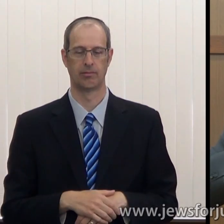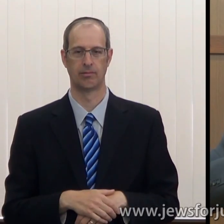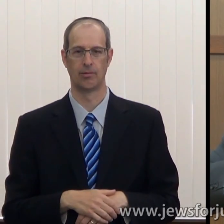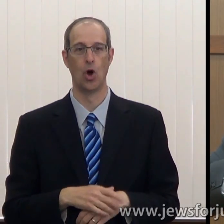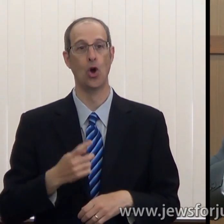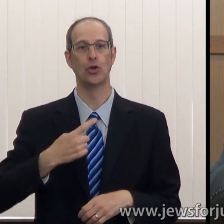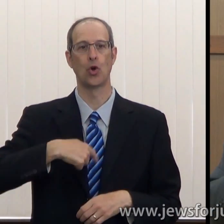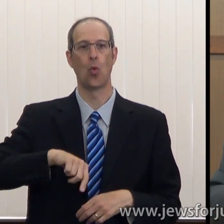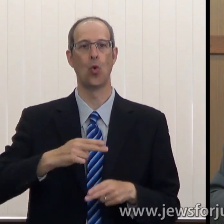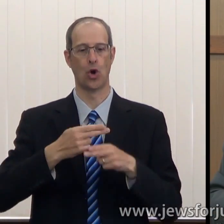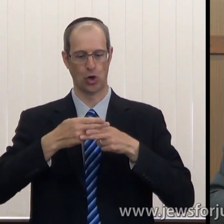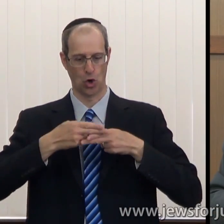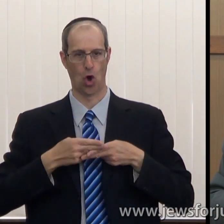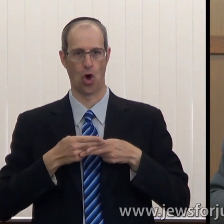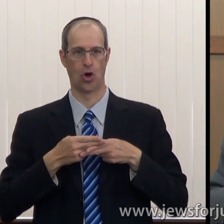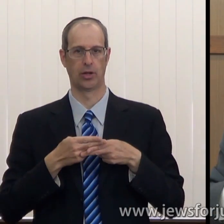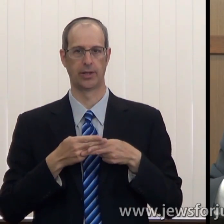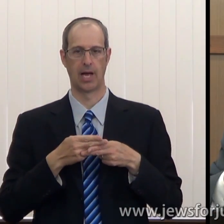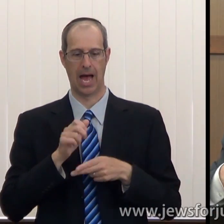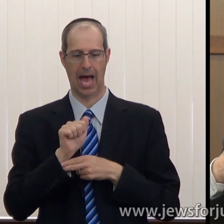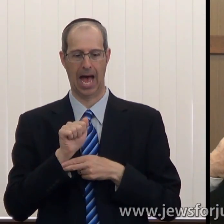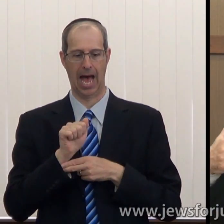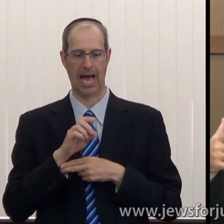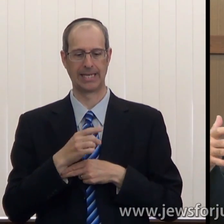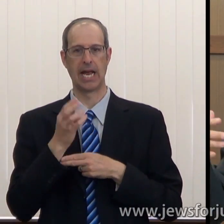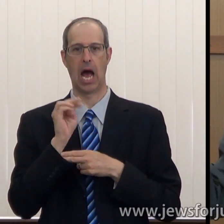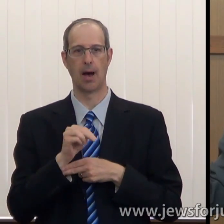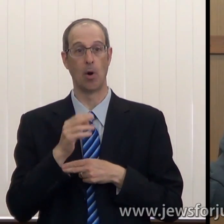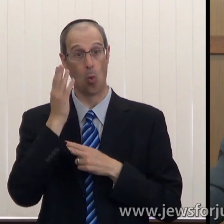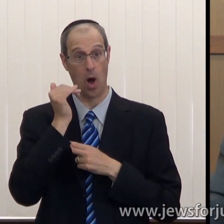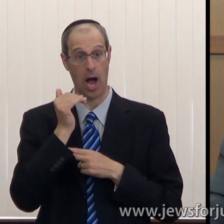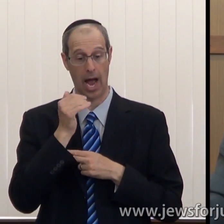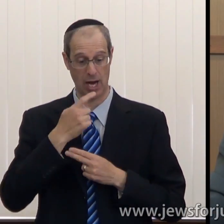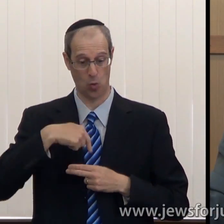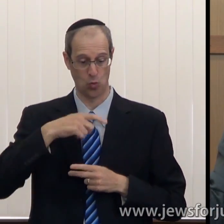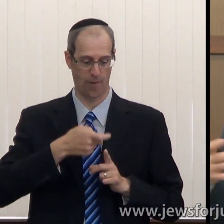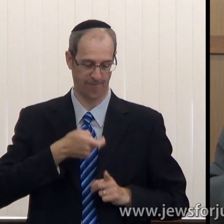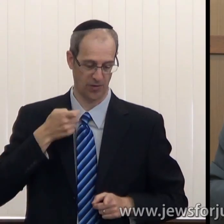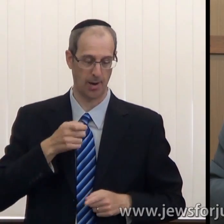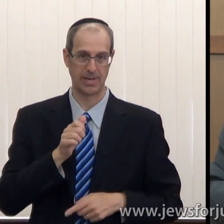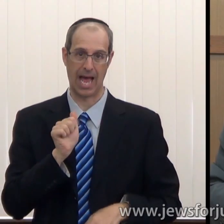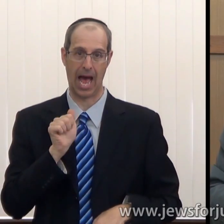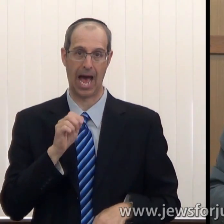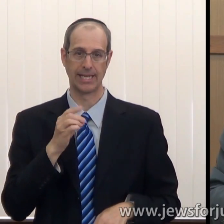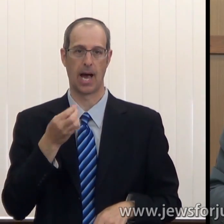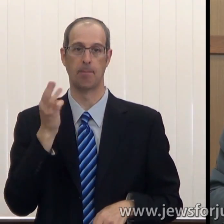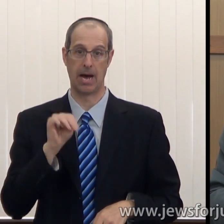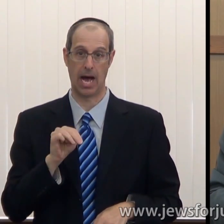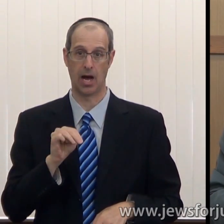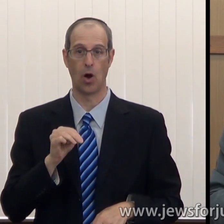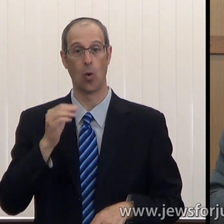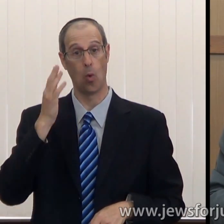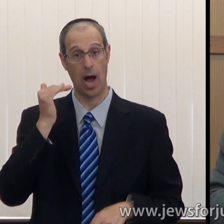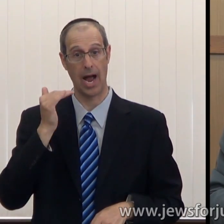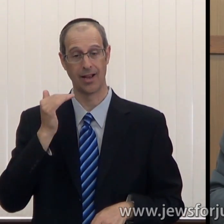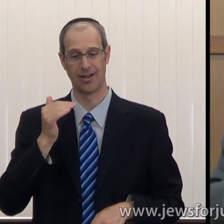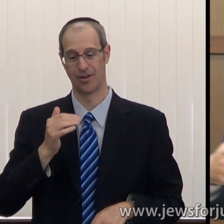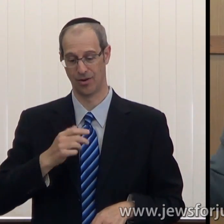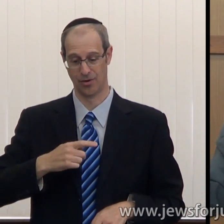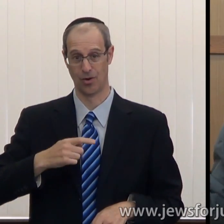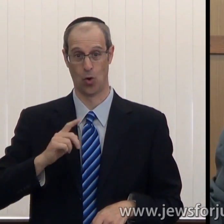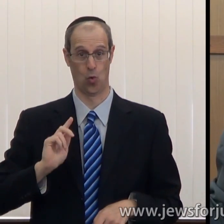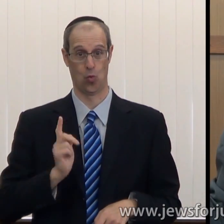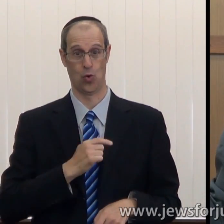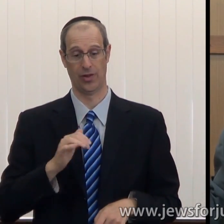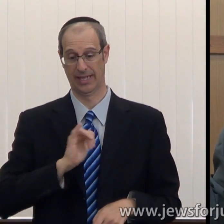we are called Adam because we come from the Adama, because we are just like a field. What